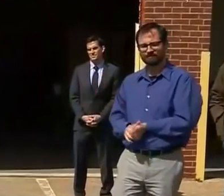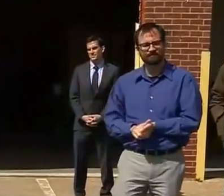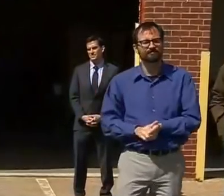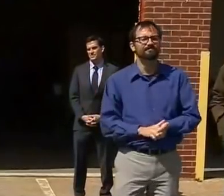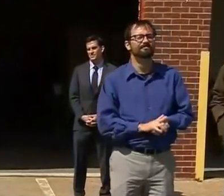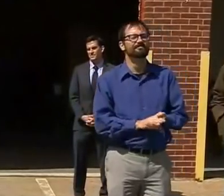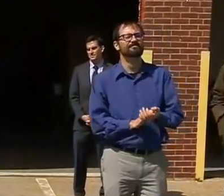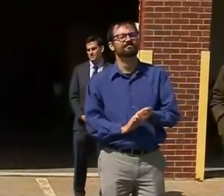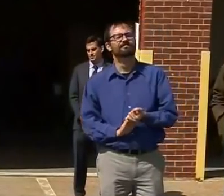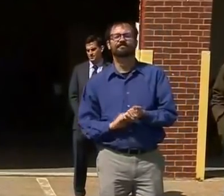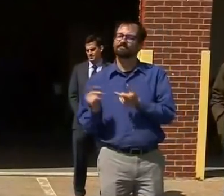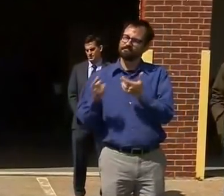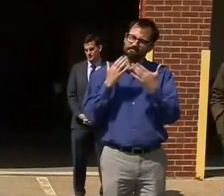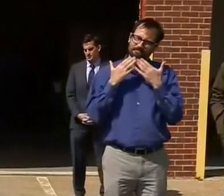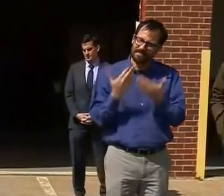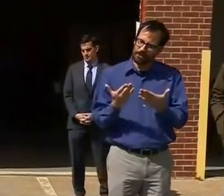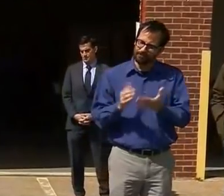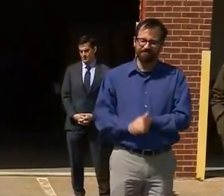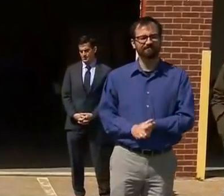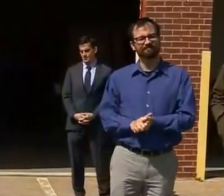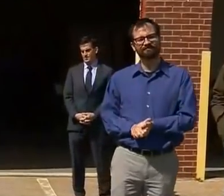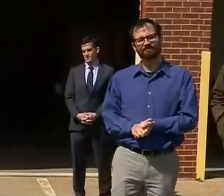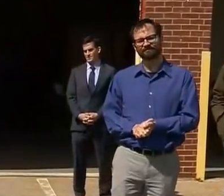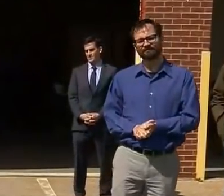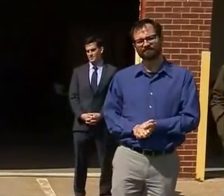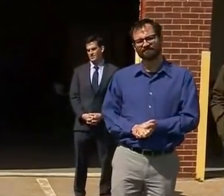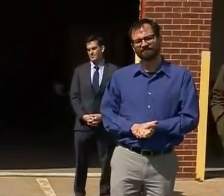Thank you, Governor Baker. Good afternoon.